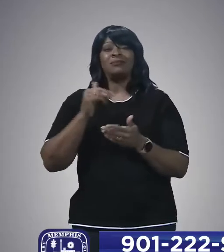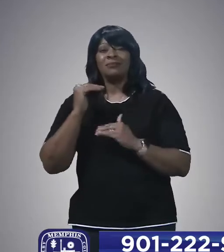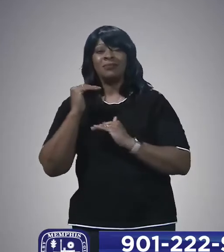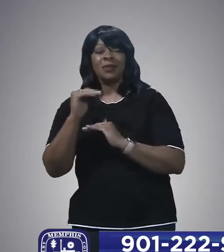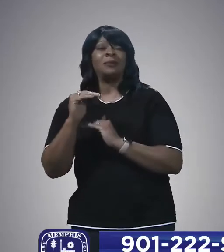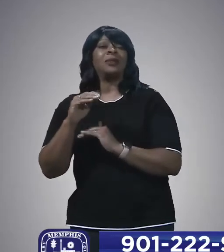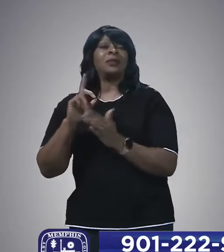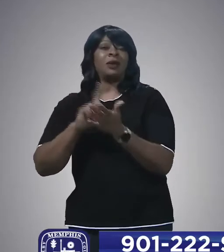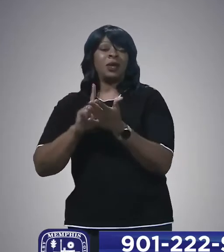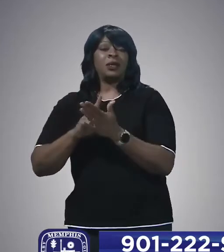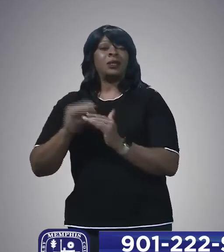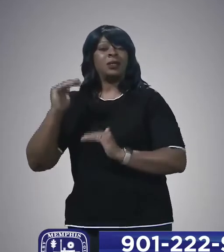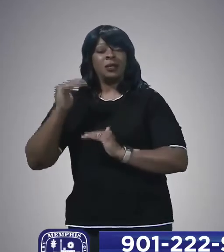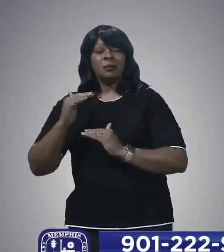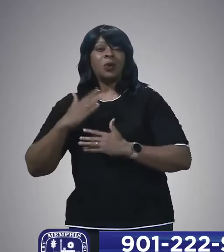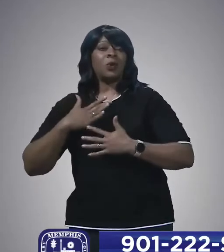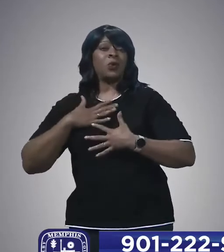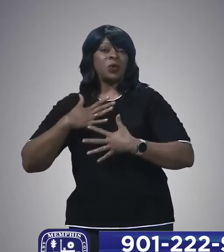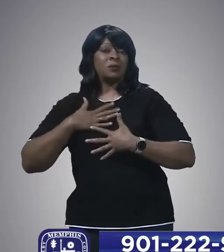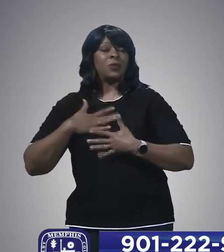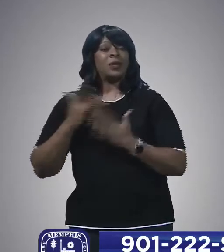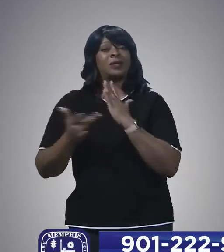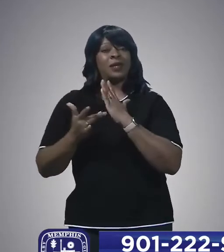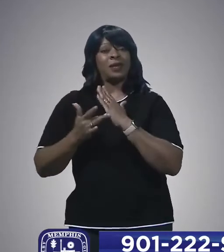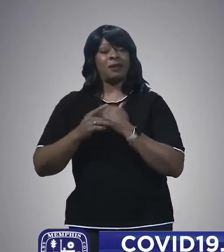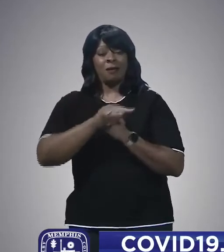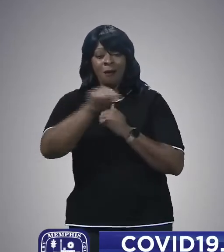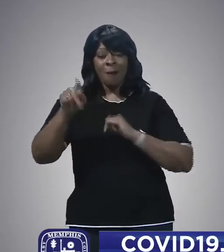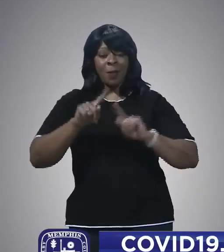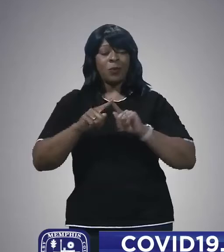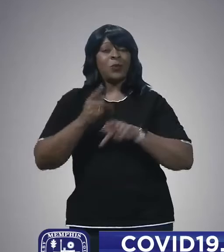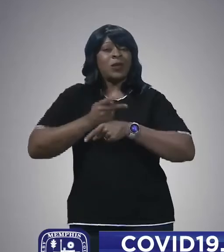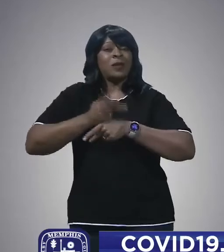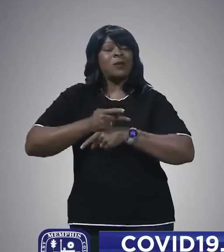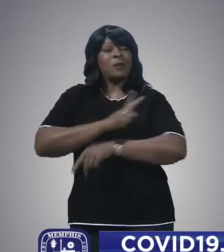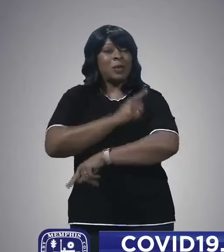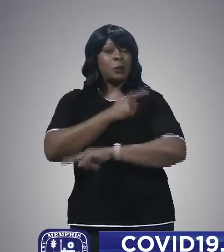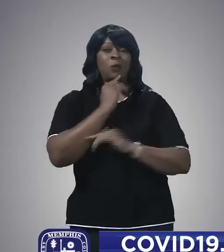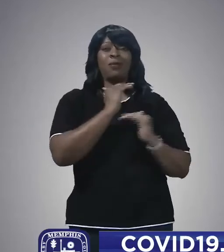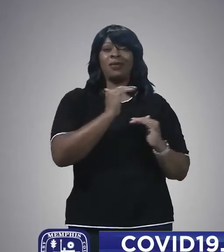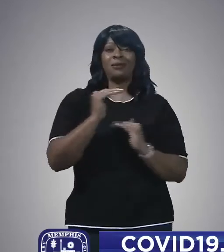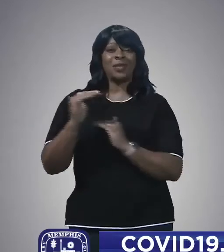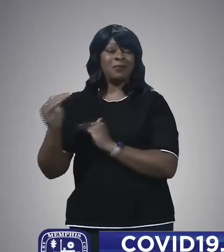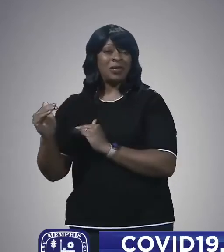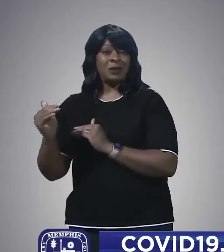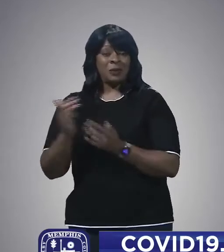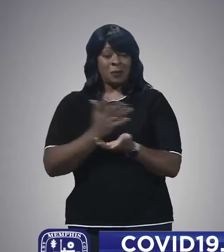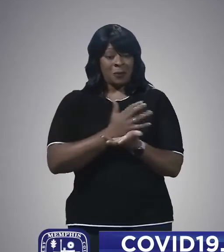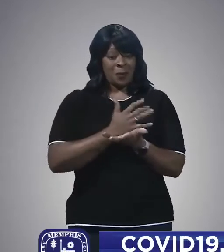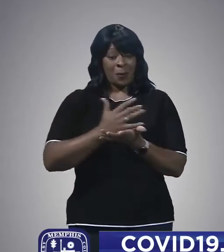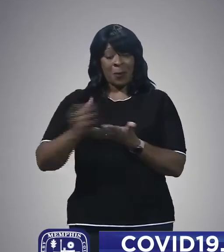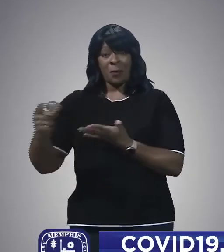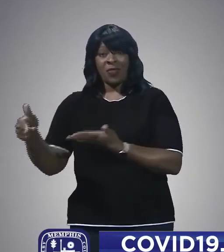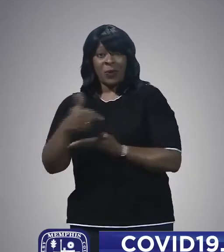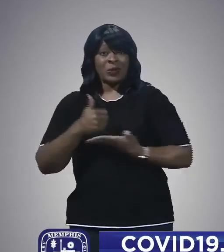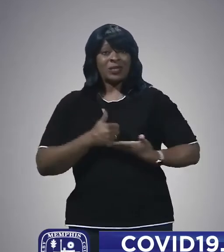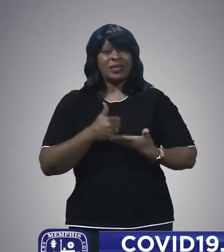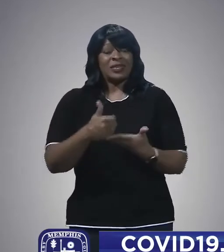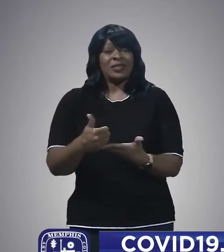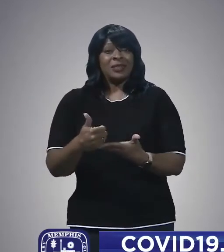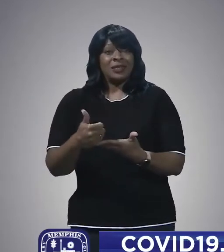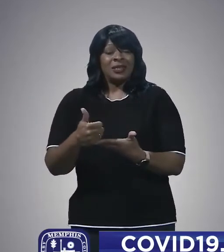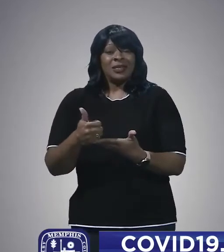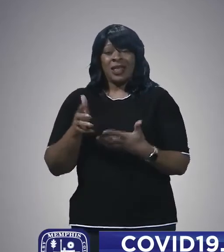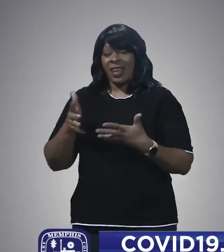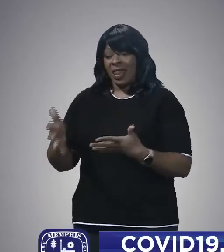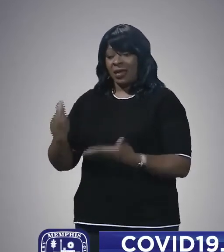respiratory techs and all of the other associated people to care for patients. And when you run out of that capacity, you're left with